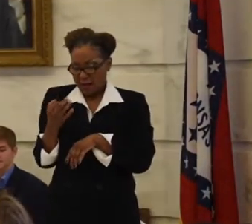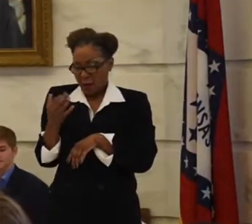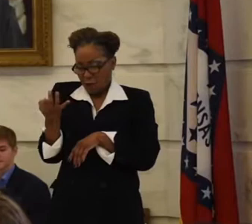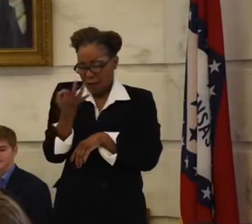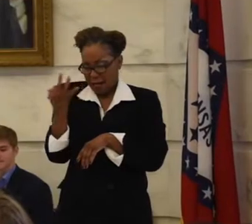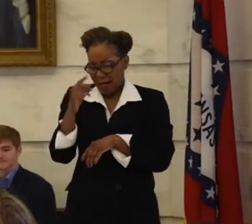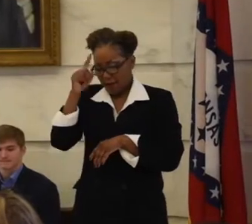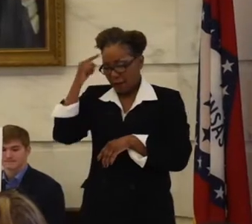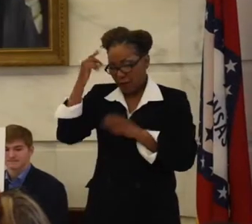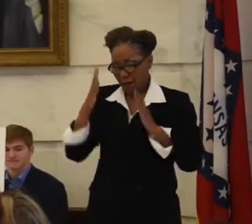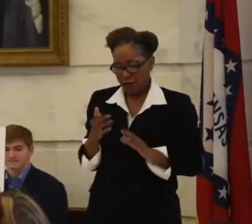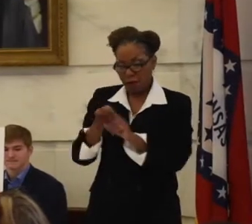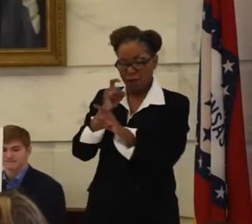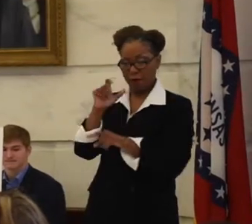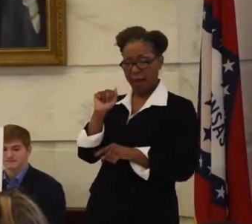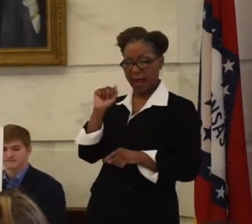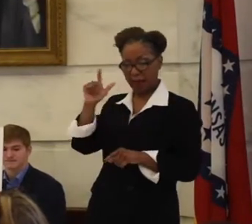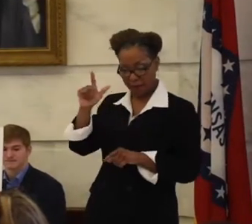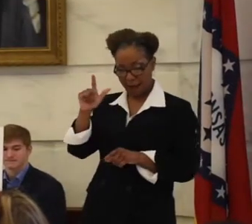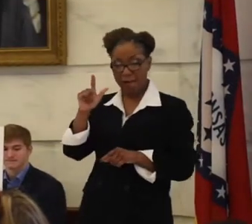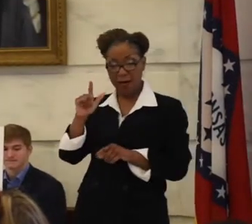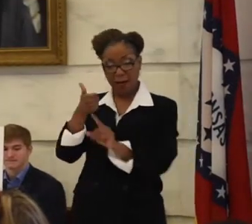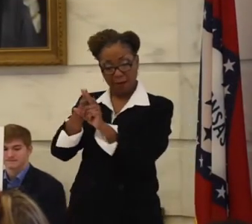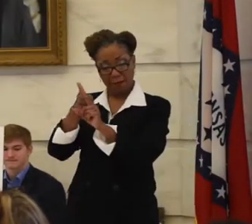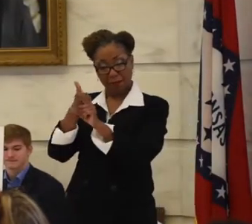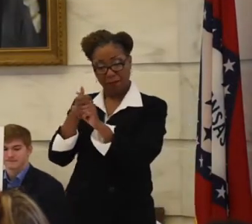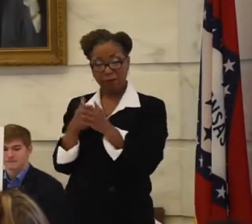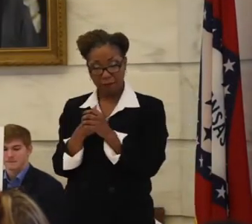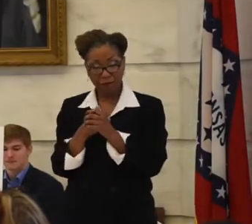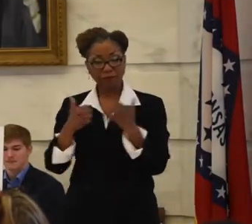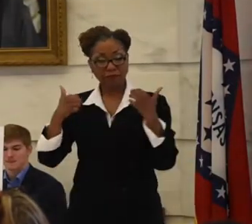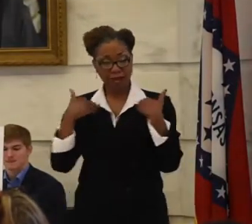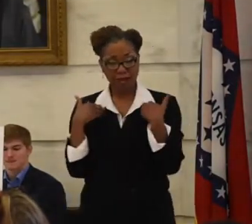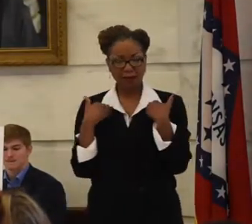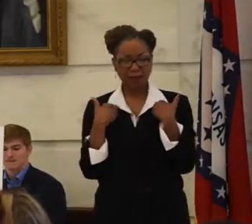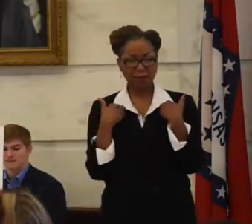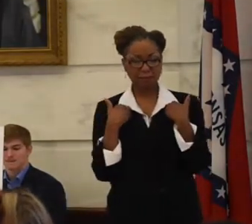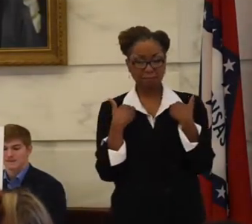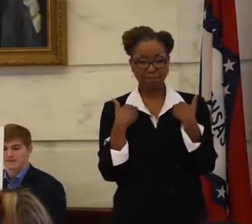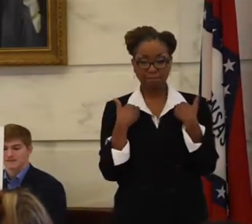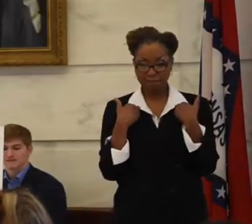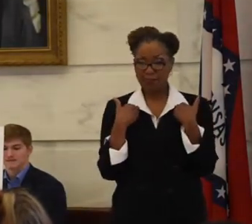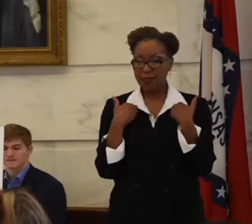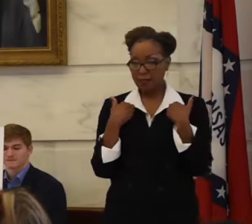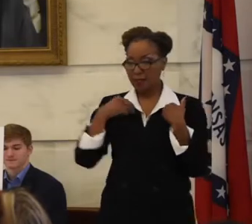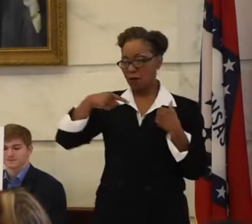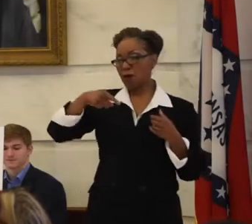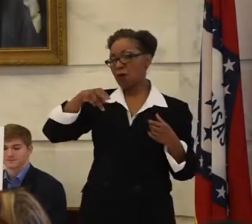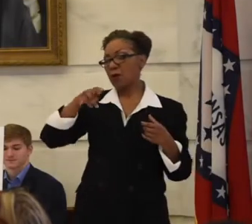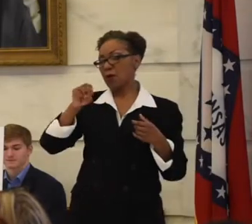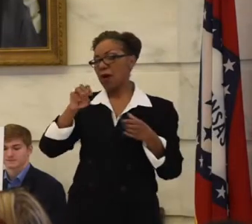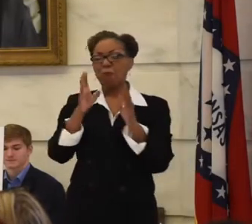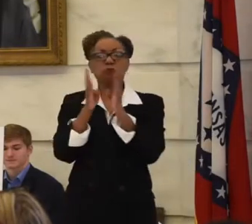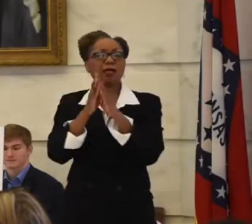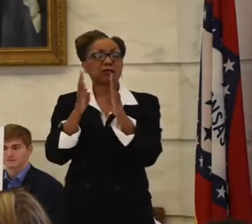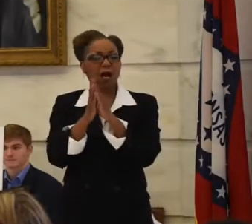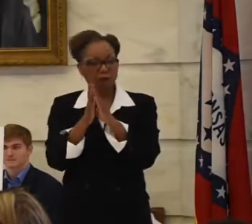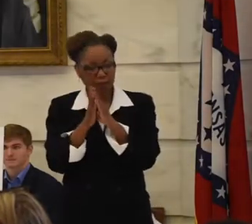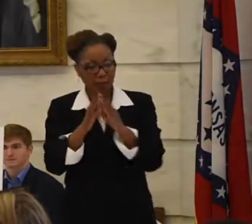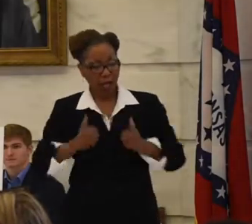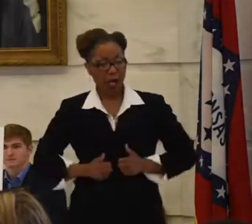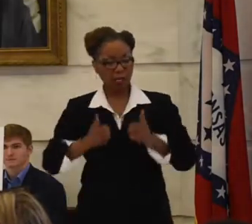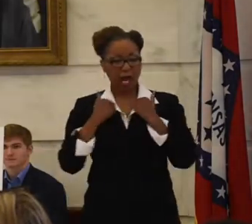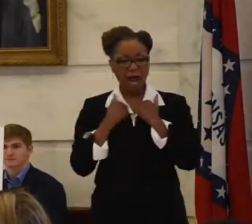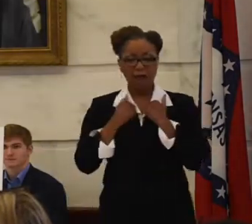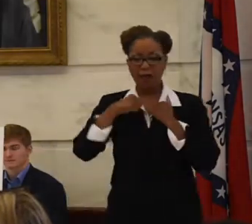on Friday, the governor of Alabama actually had a press conference, a live